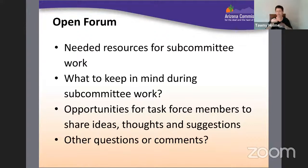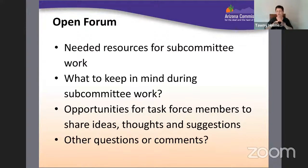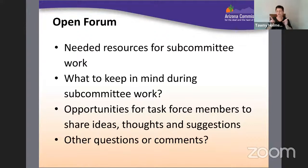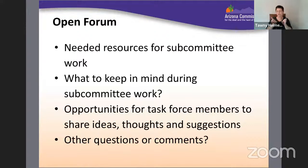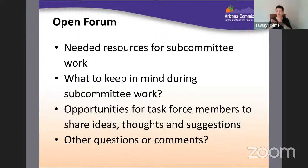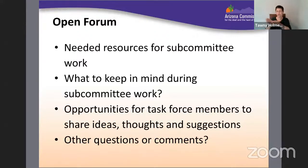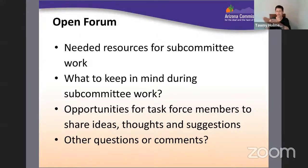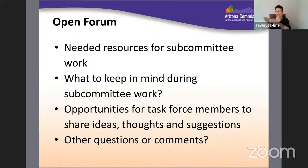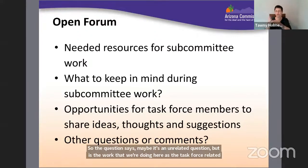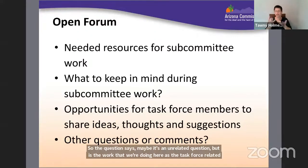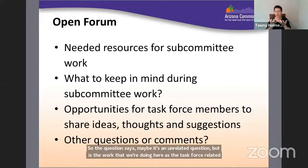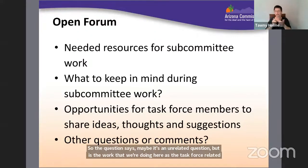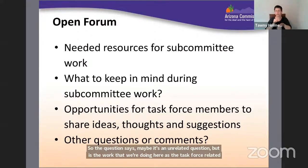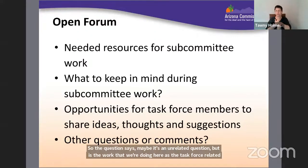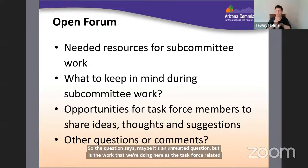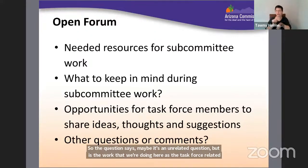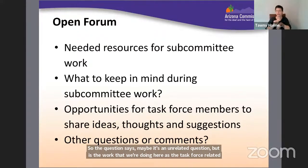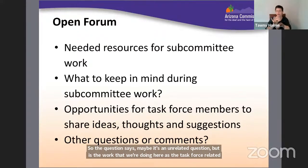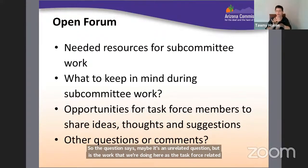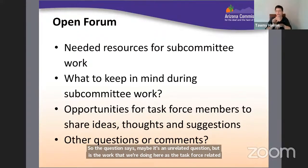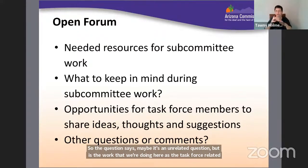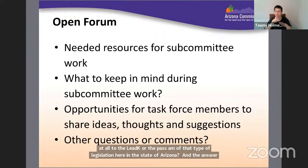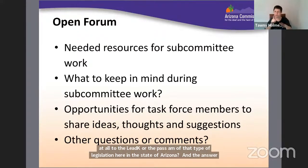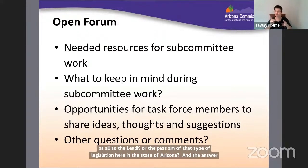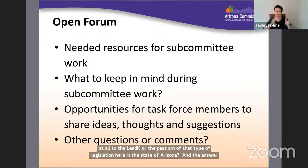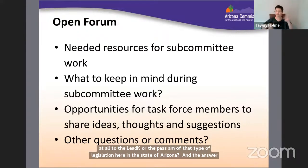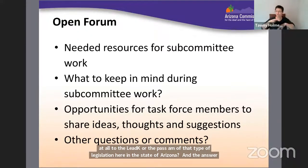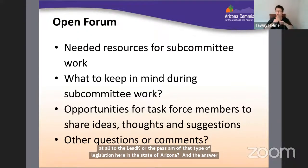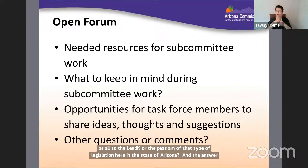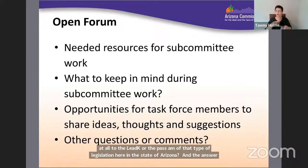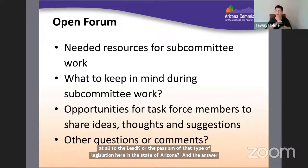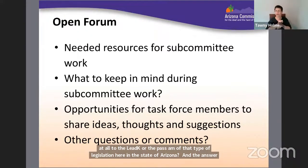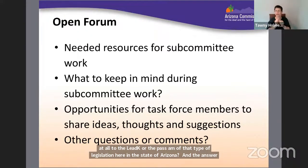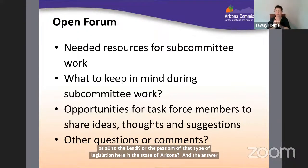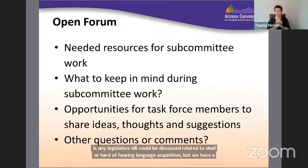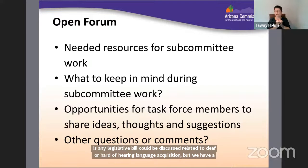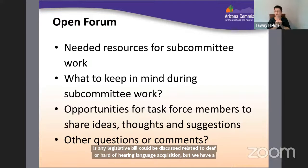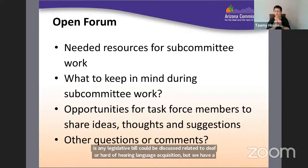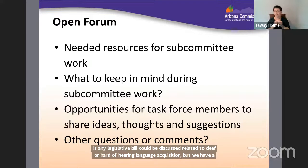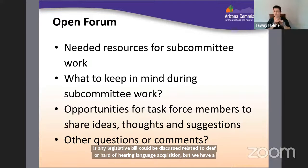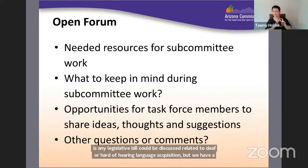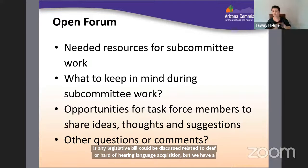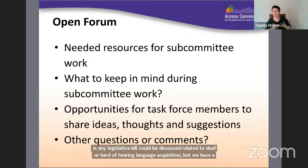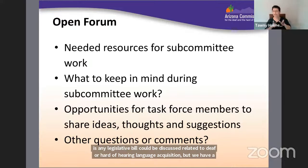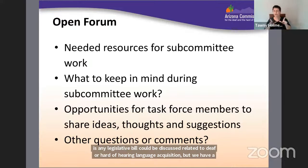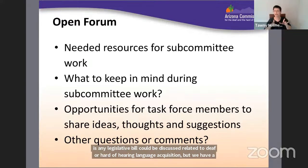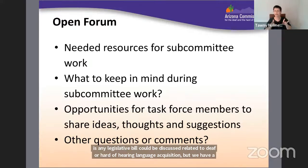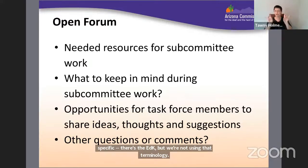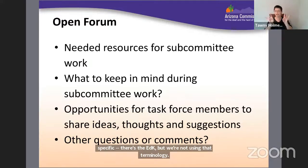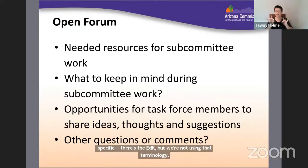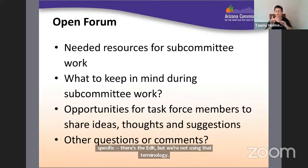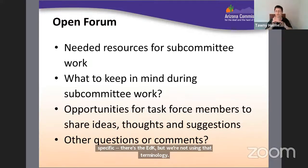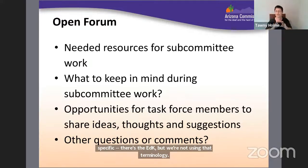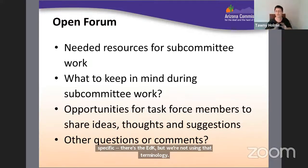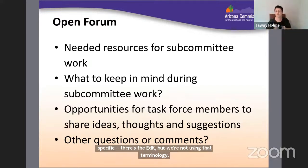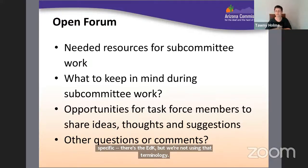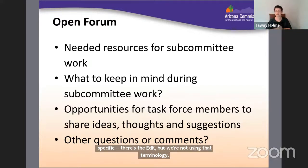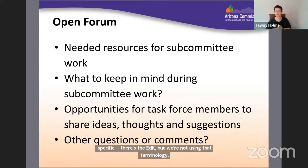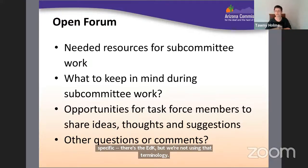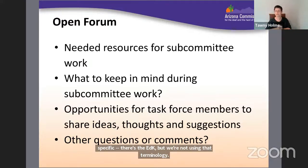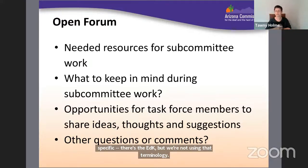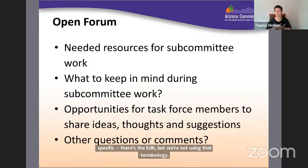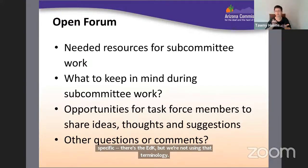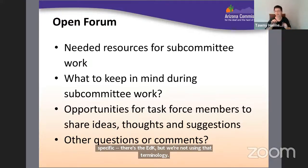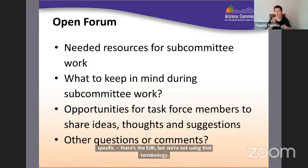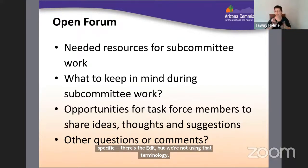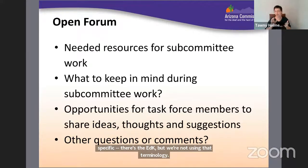exact model. They kind of went in a different directions. So we established a task force and that's what we're here to work together on